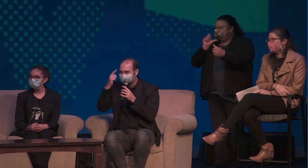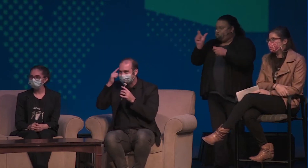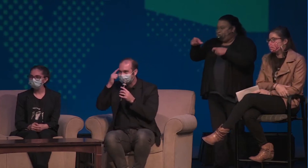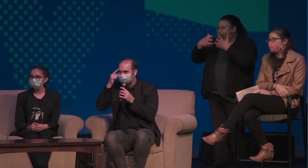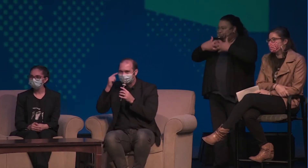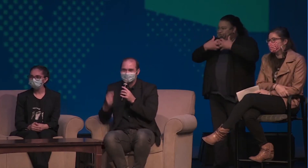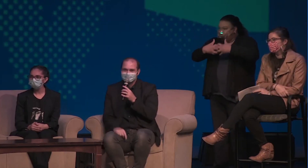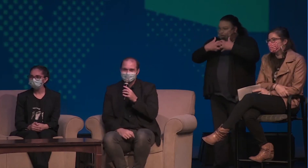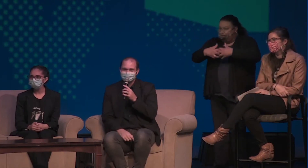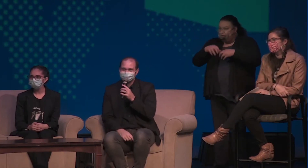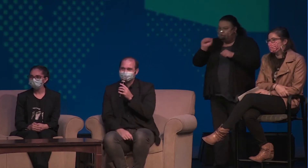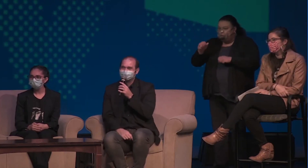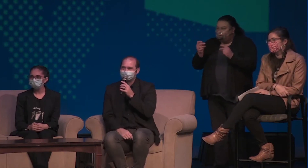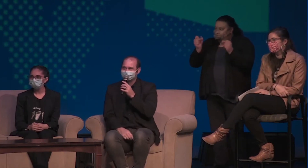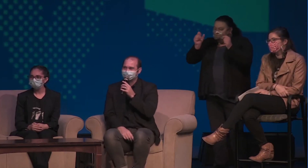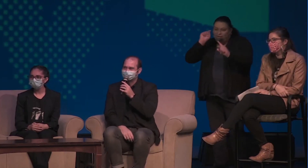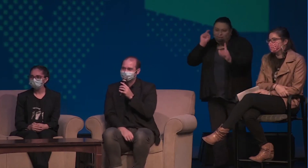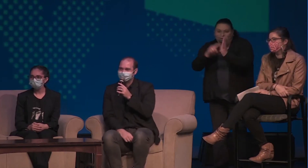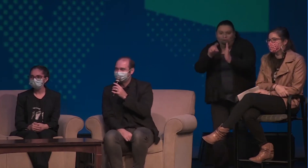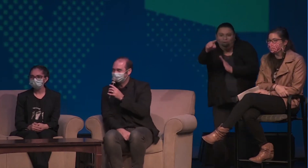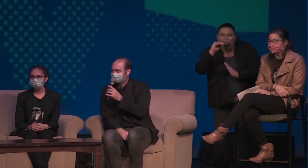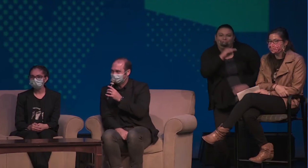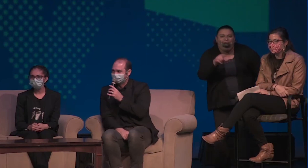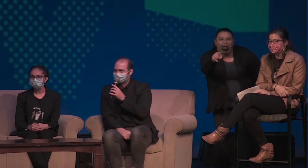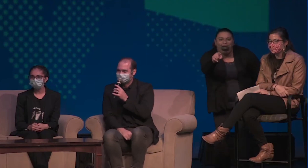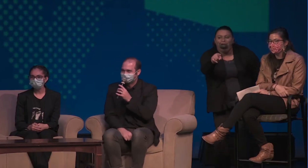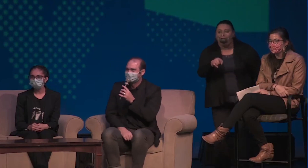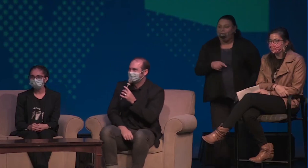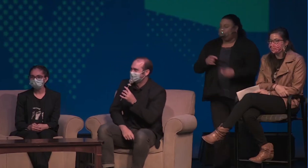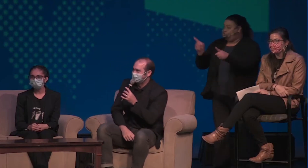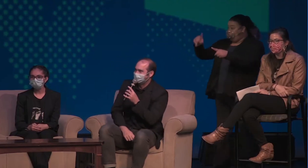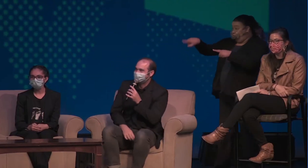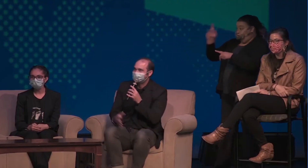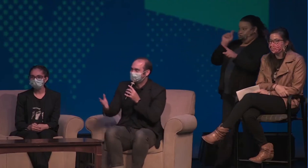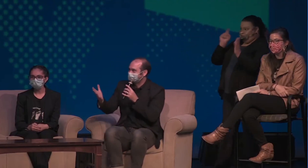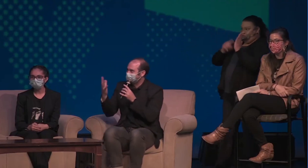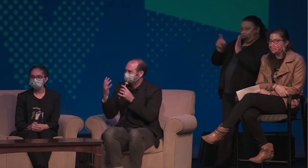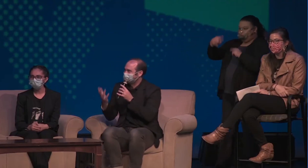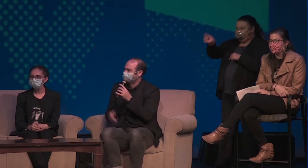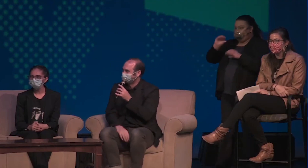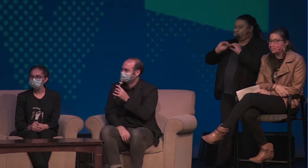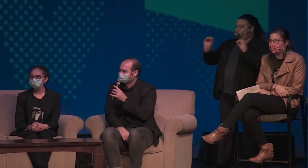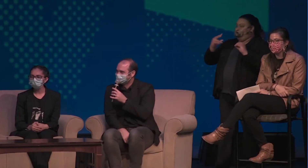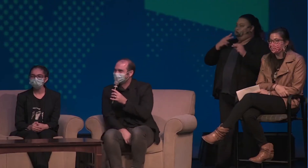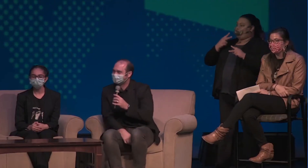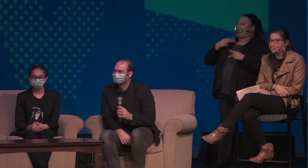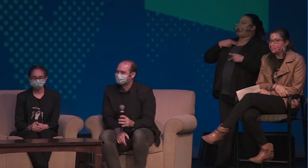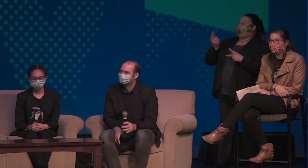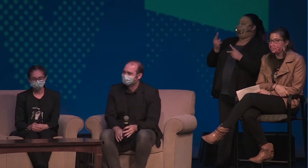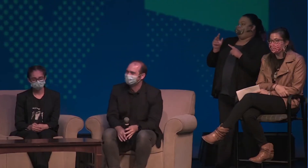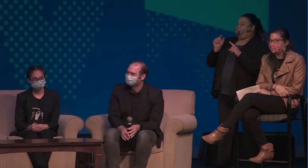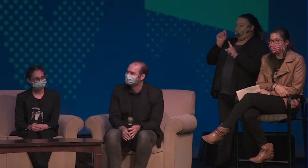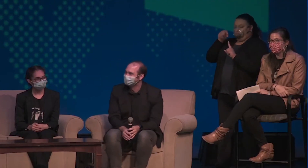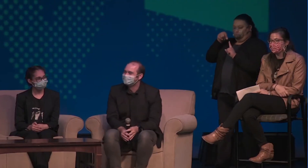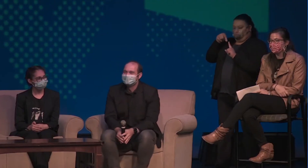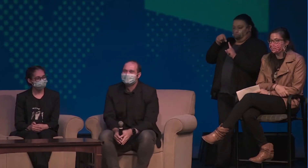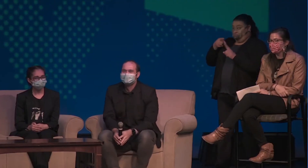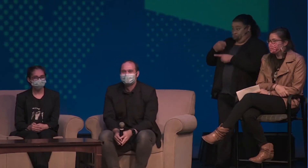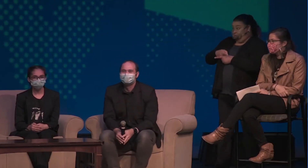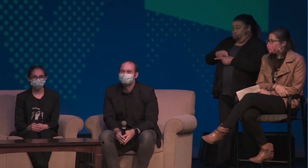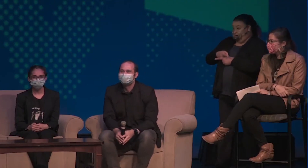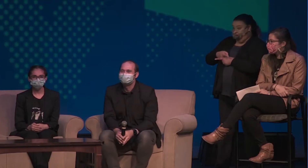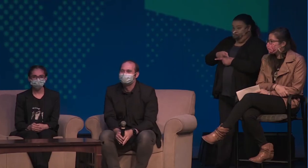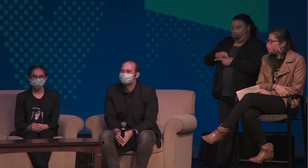I imagine the nonverbal communication. All those Yeah. nonverbal cues. Extra, right? Yes, absolutely.